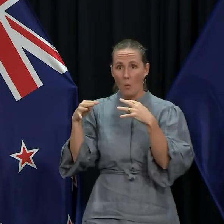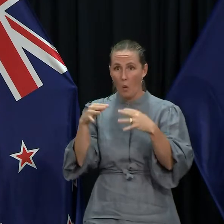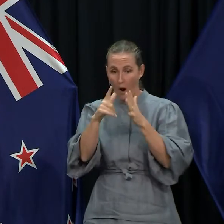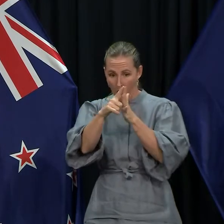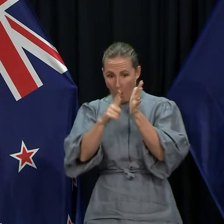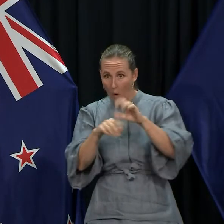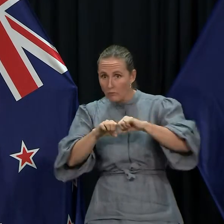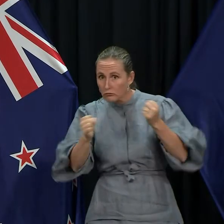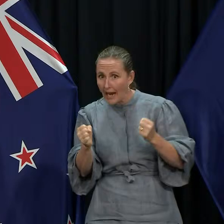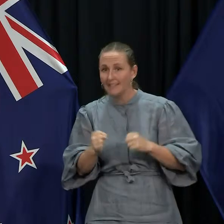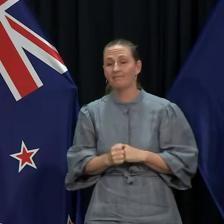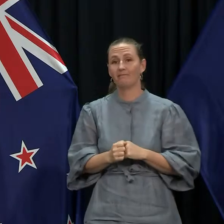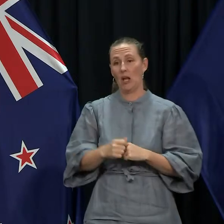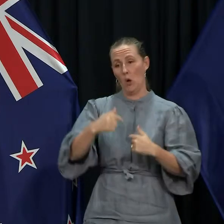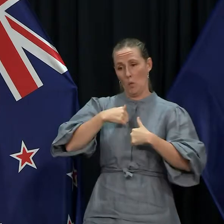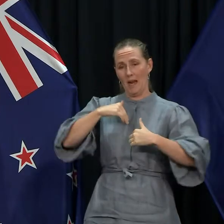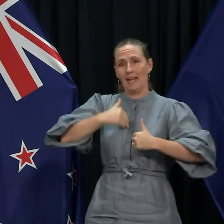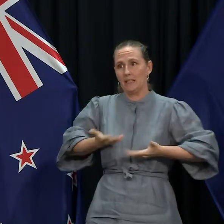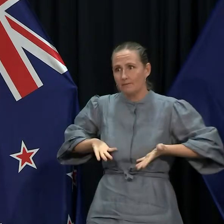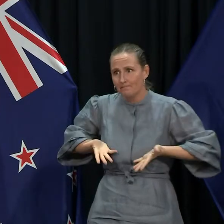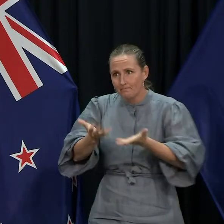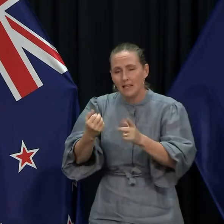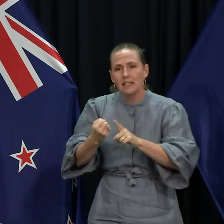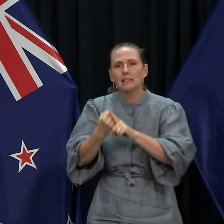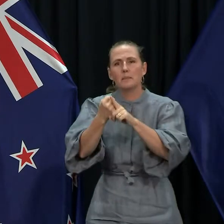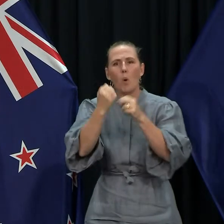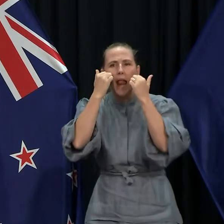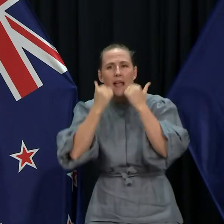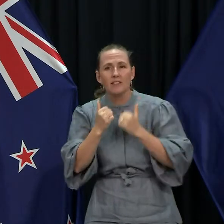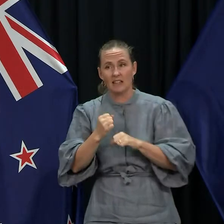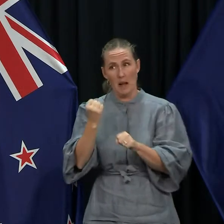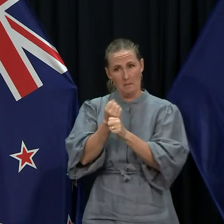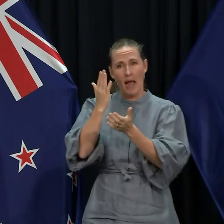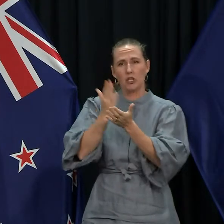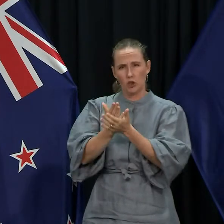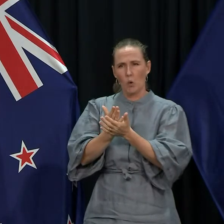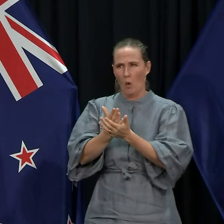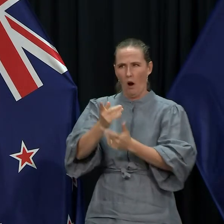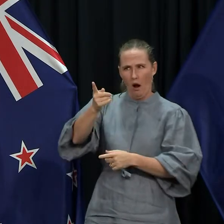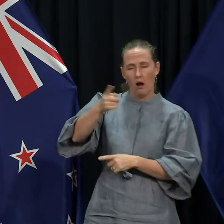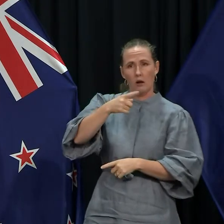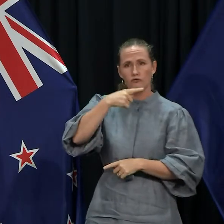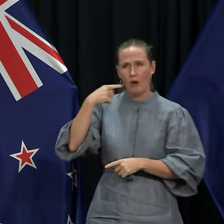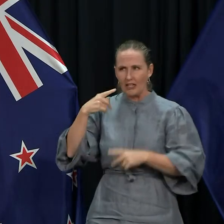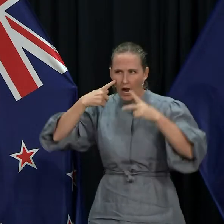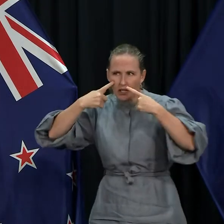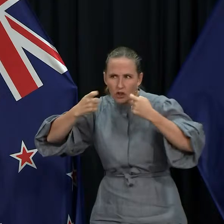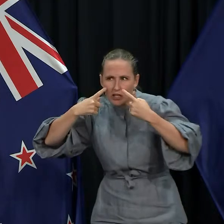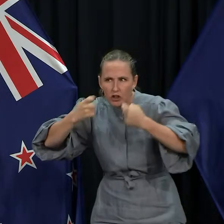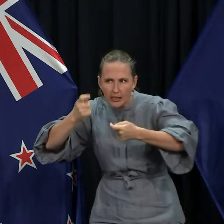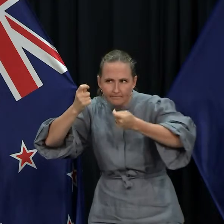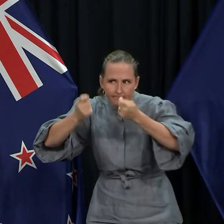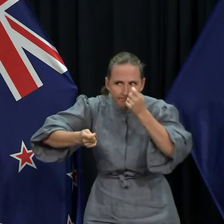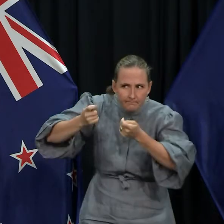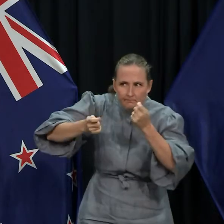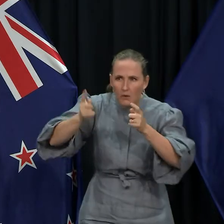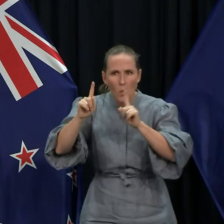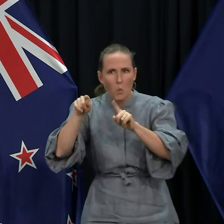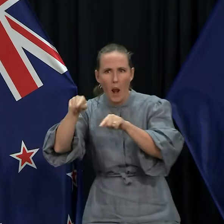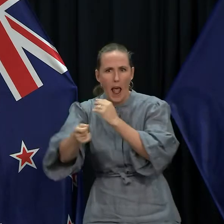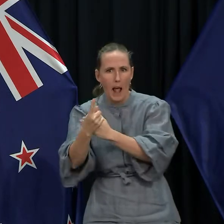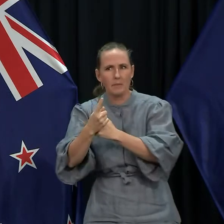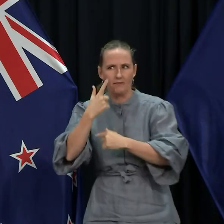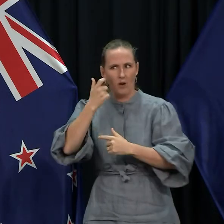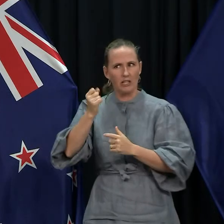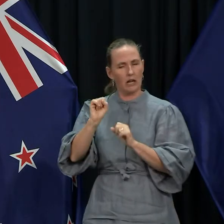that evidence and making sure that Russia is held to account. People like Joe Biden come out and a number of other people in the